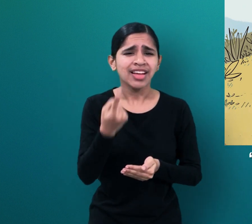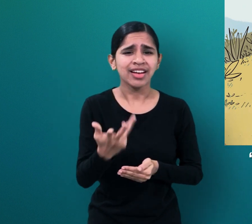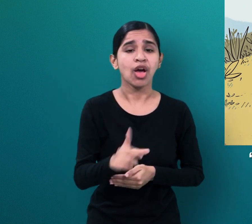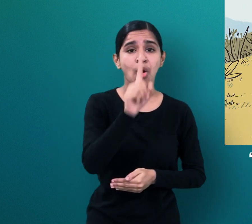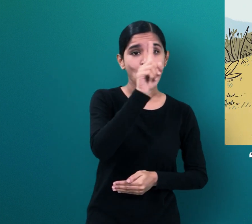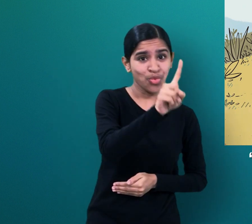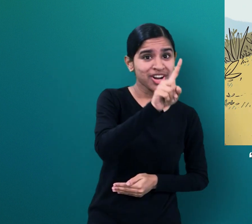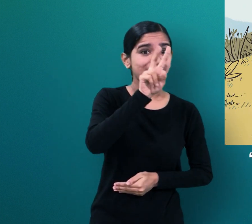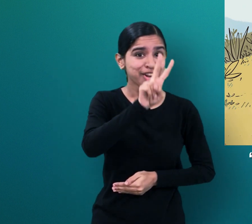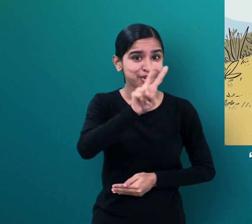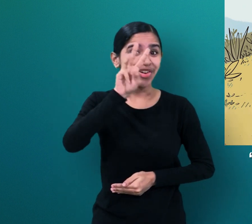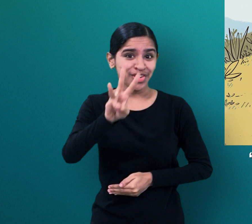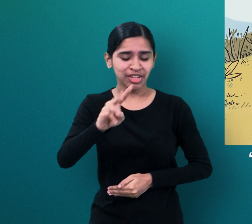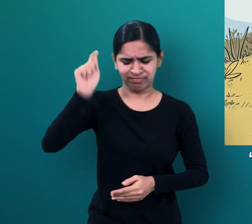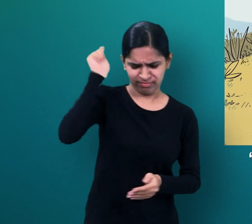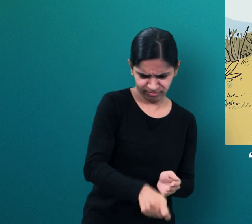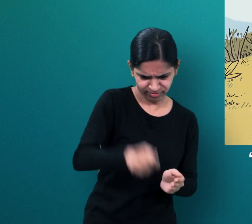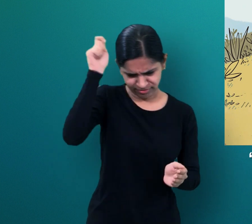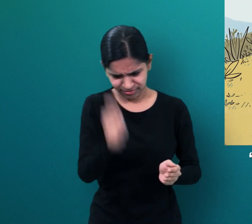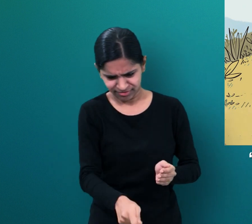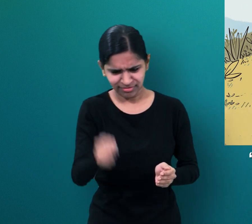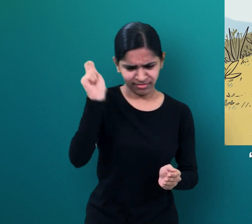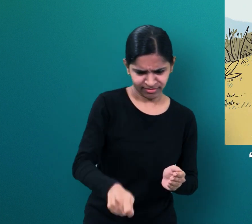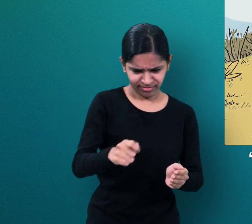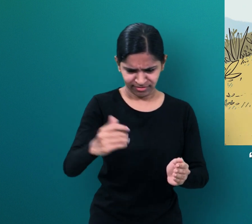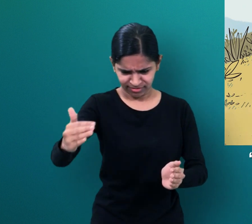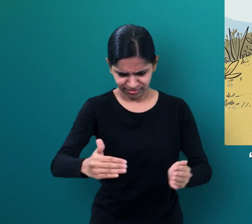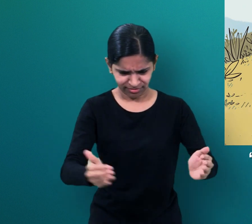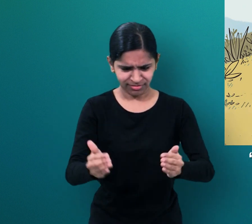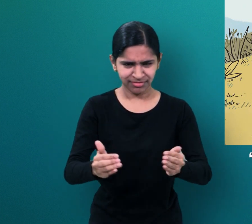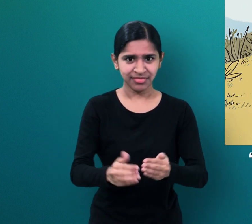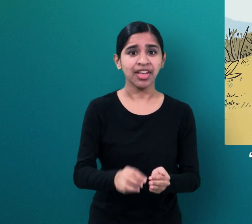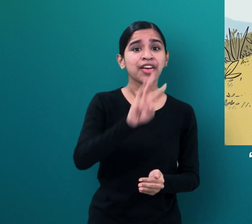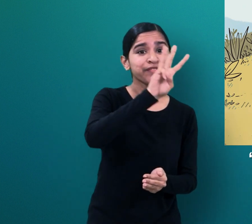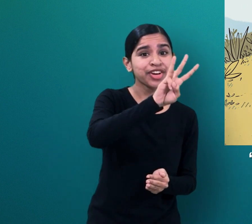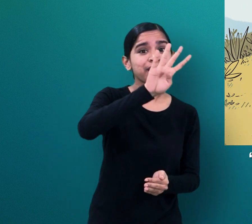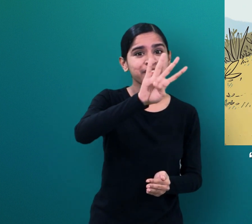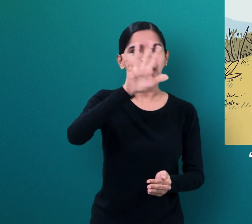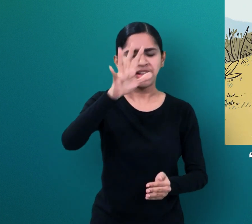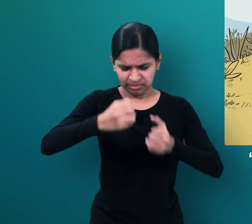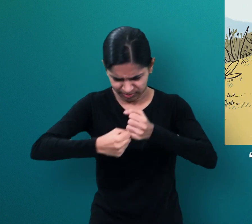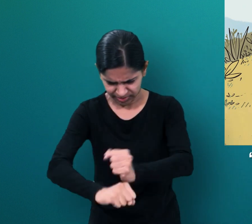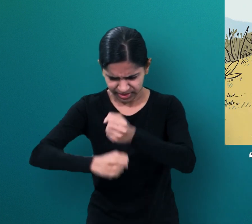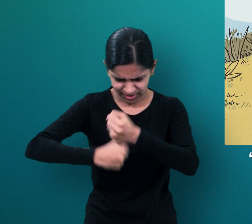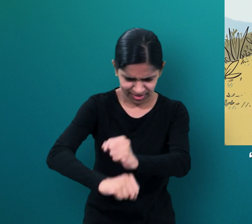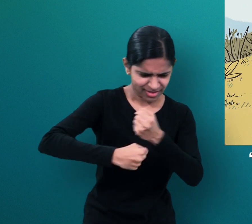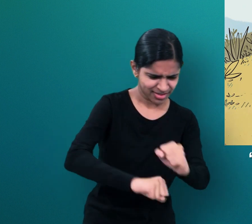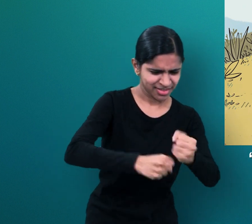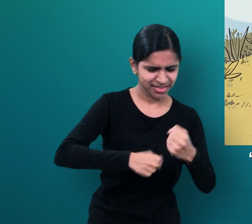1, 2, 3 we pound, 3, 4, 5 we ground, and 6, 7, 8 till